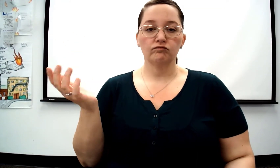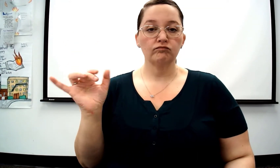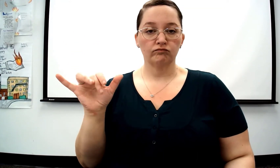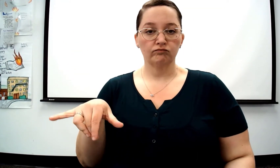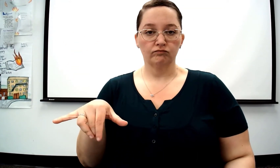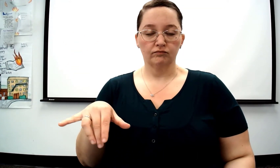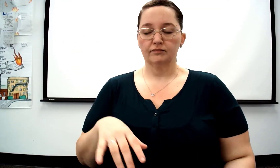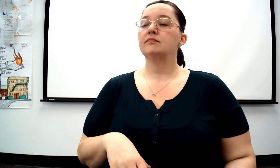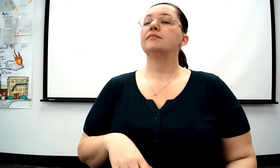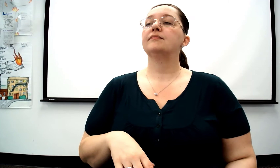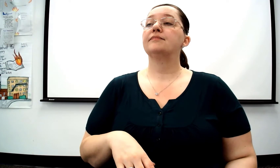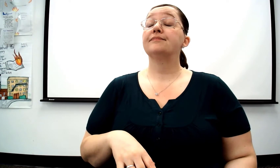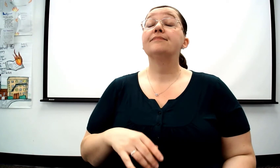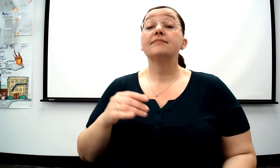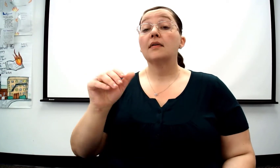somewhere.